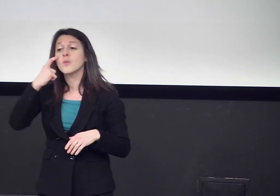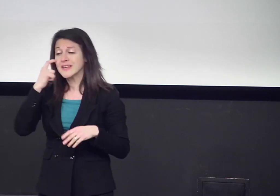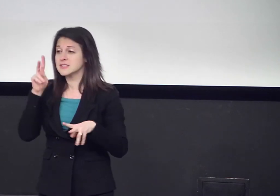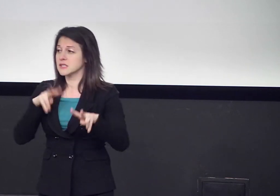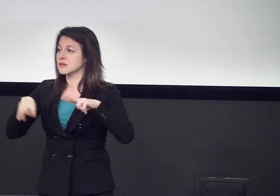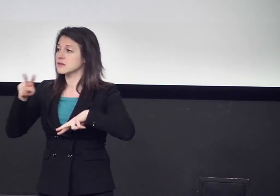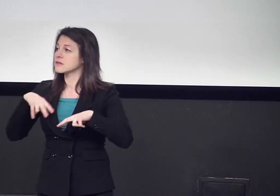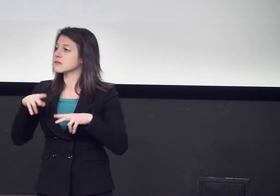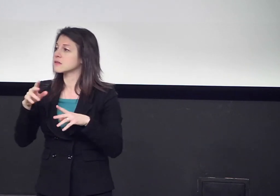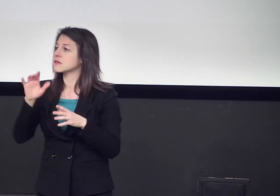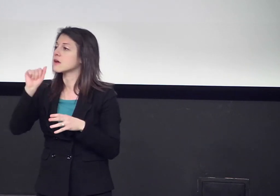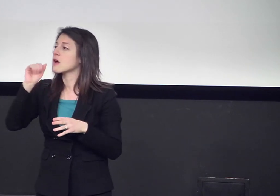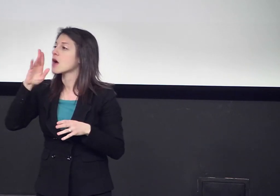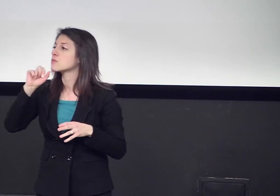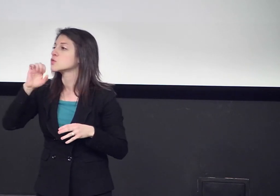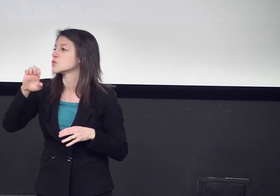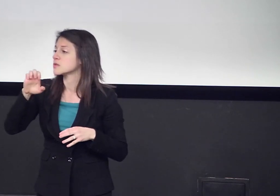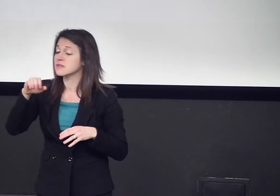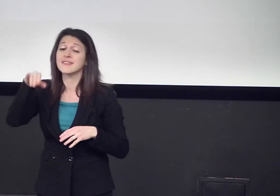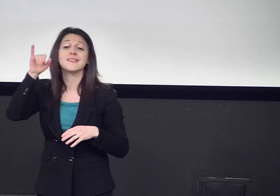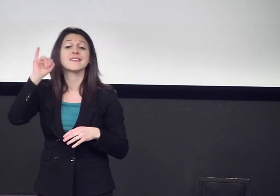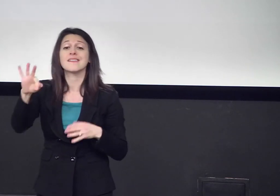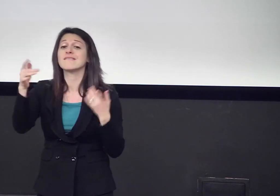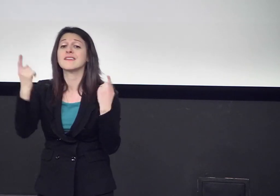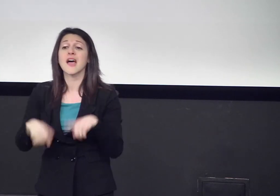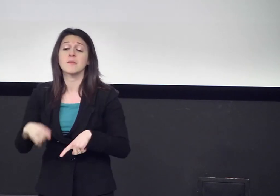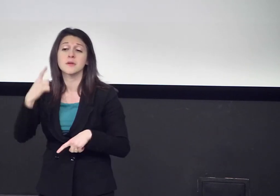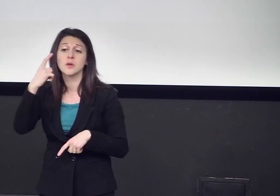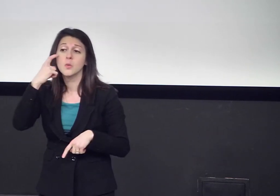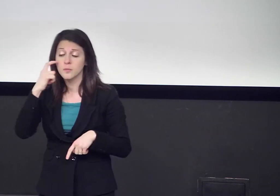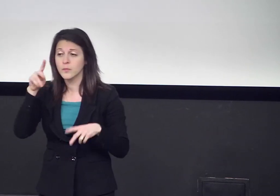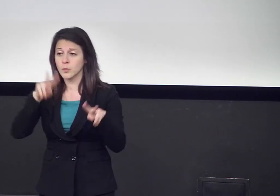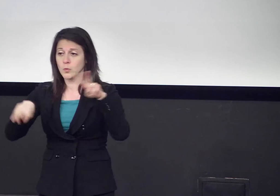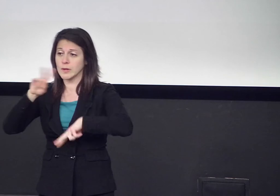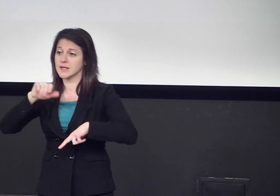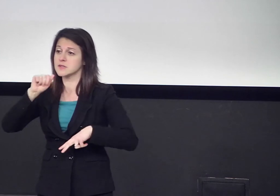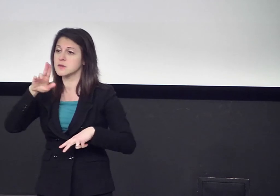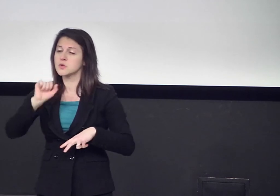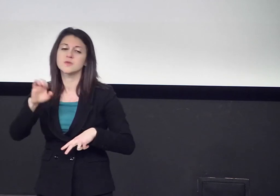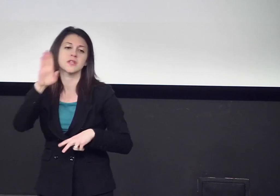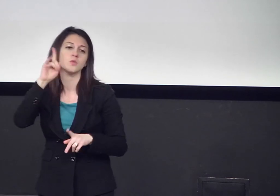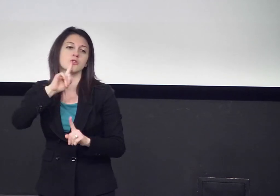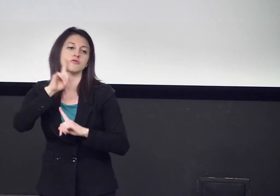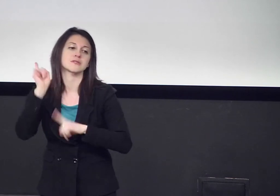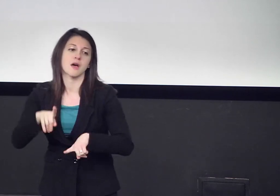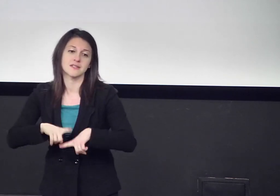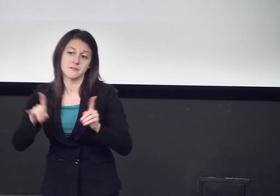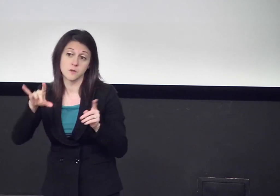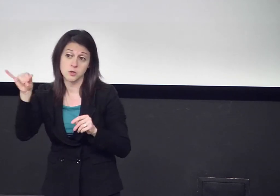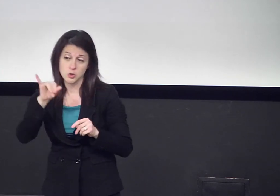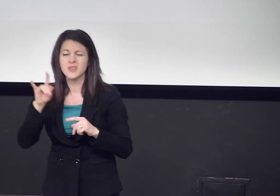able to make the choice, but there were others who felt that they were allies to the deaf community and did something else in order to make the call